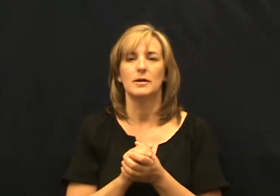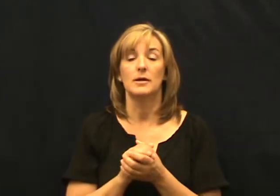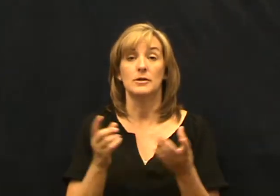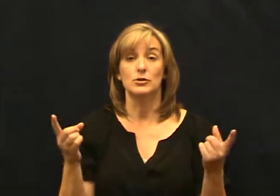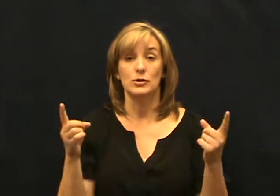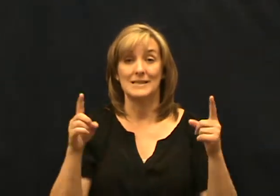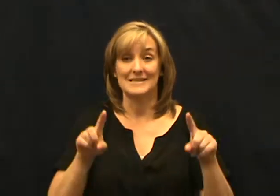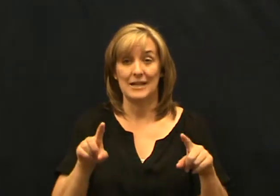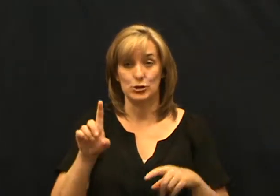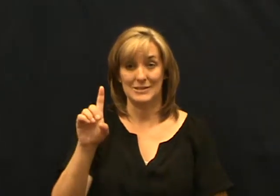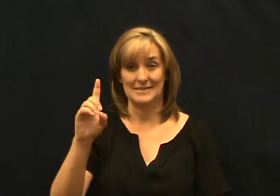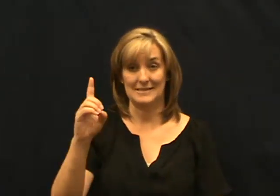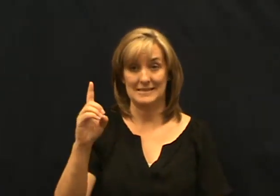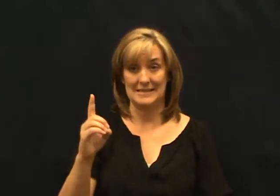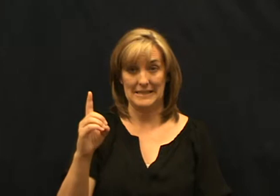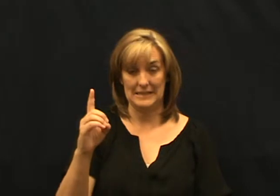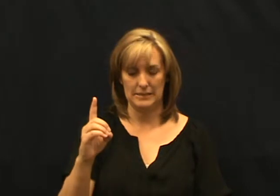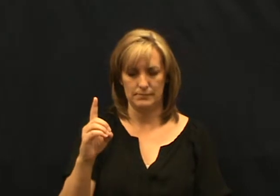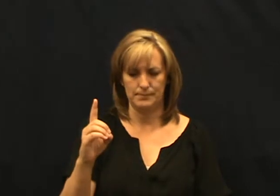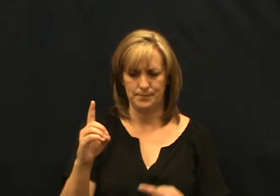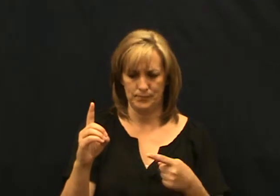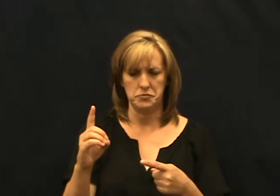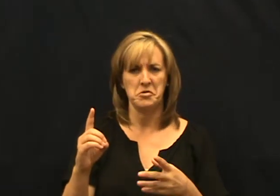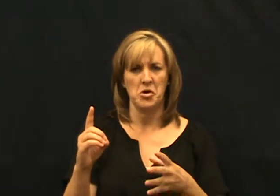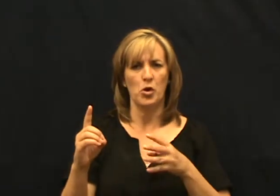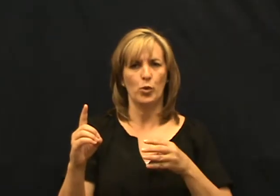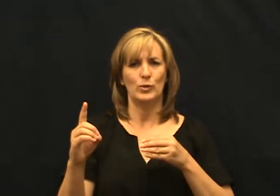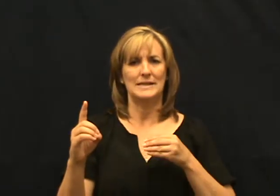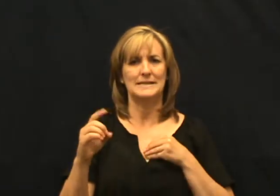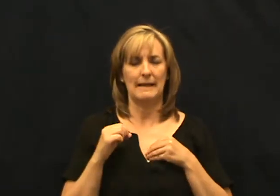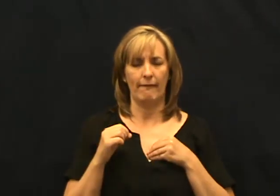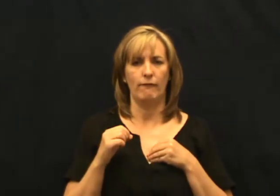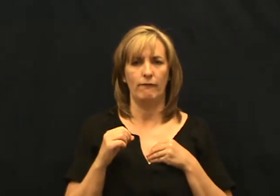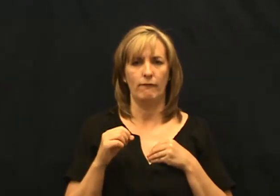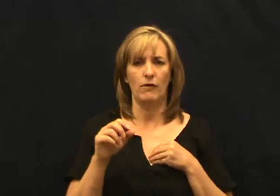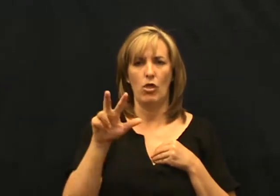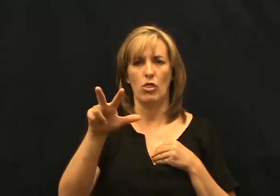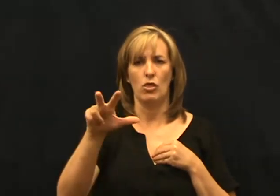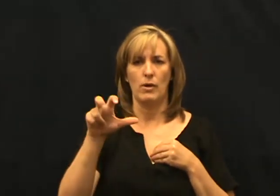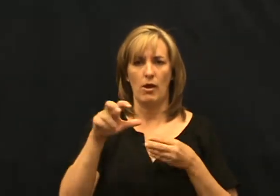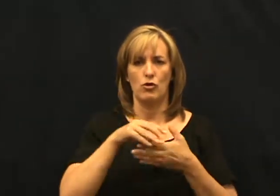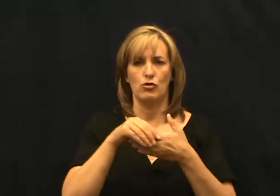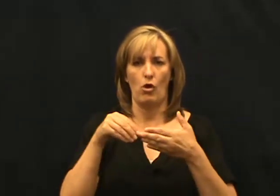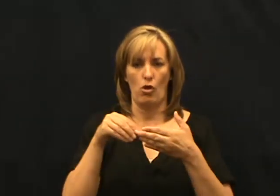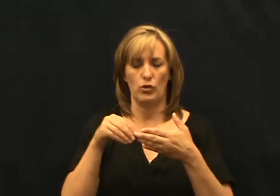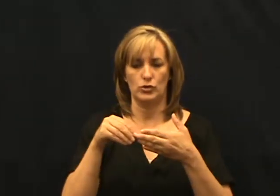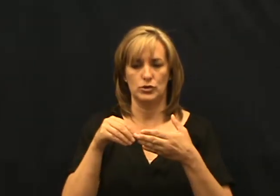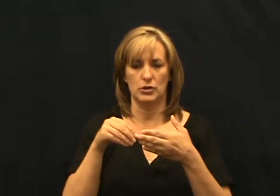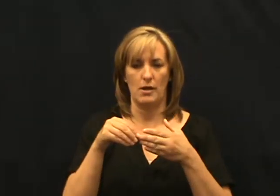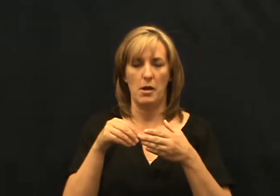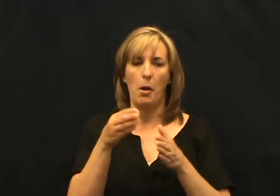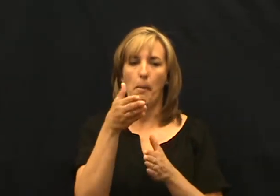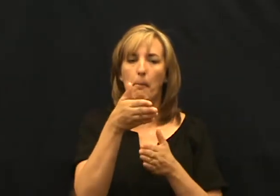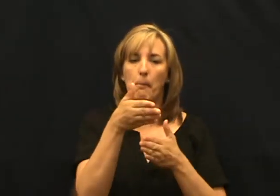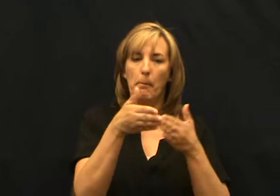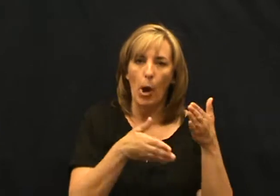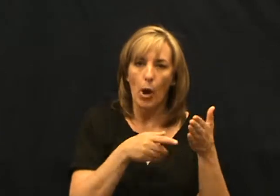D, we received $300 from that organization as partial payment. So what did we receive?